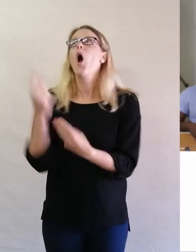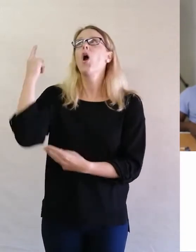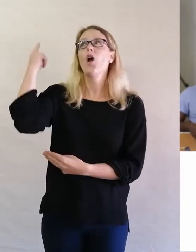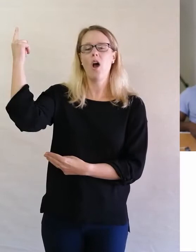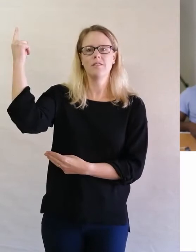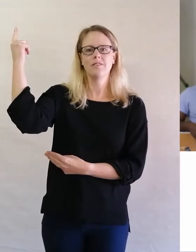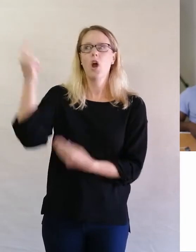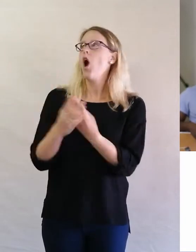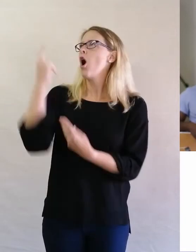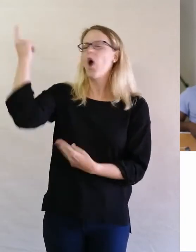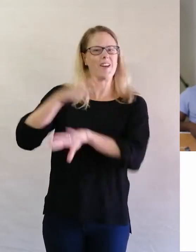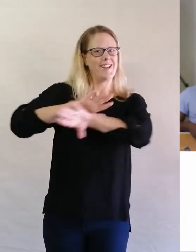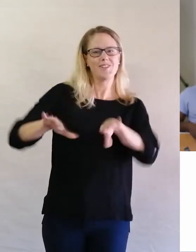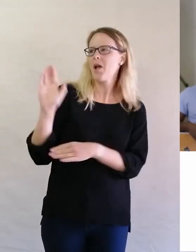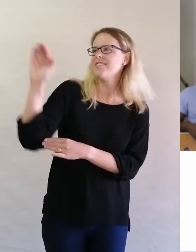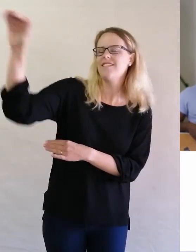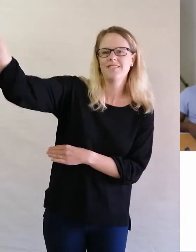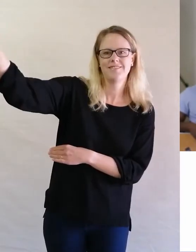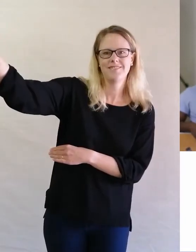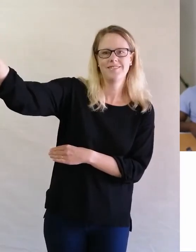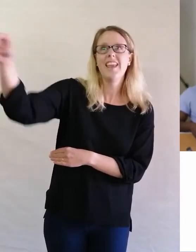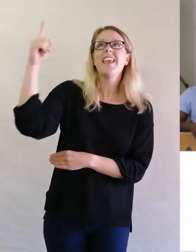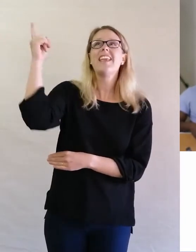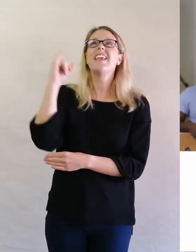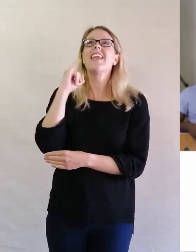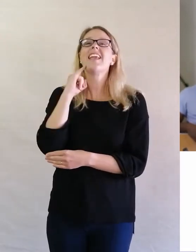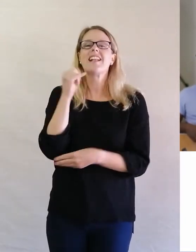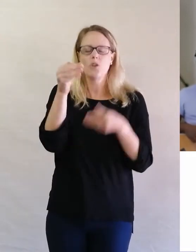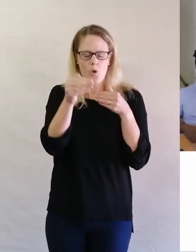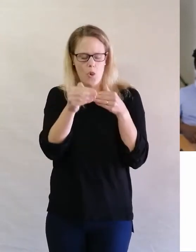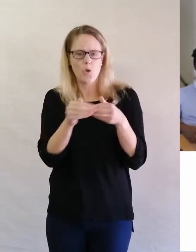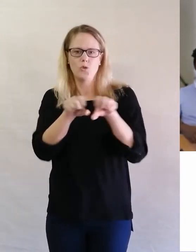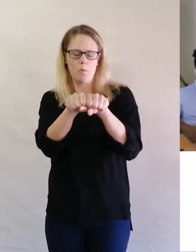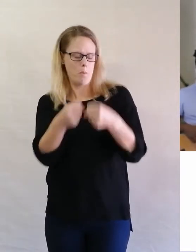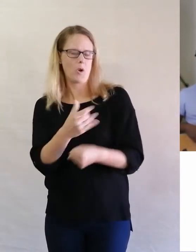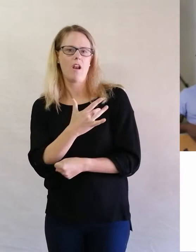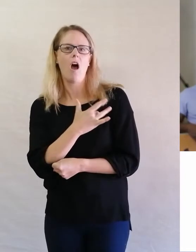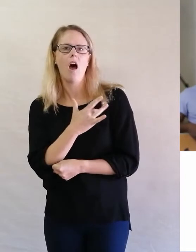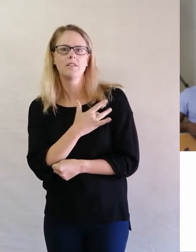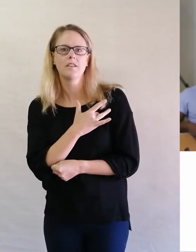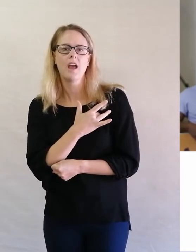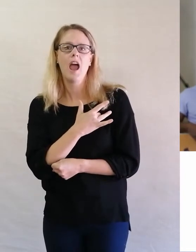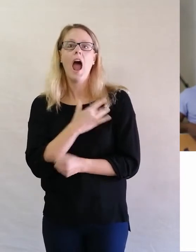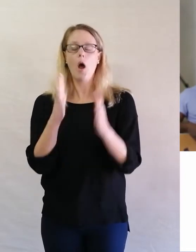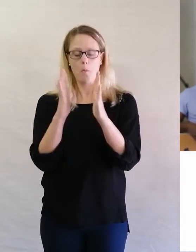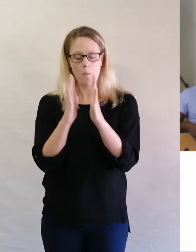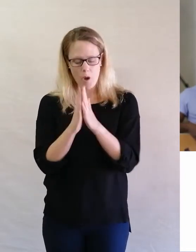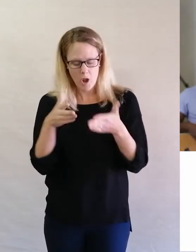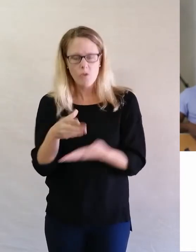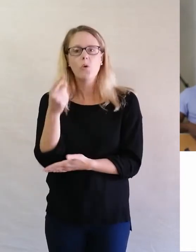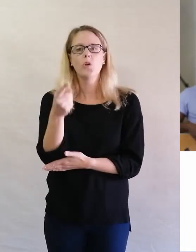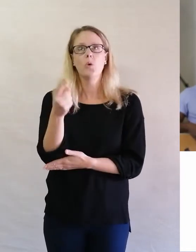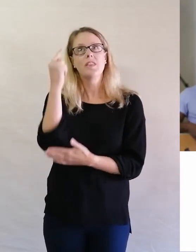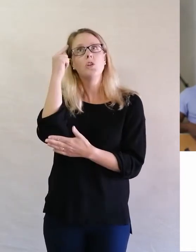God is not distant nor aloof. He is close to the brokenhearted. Our prayer for you is